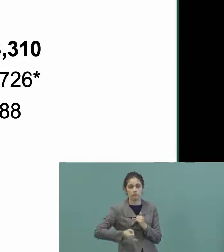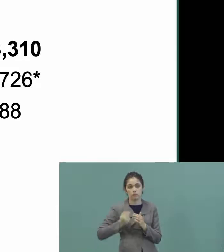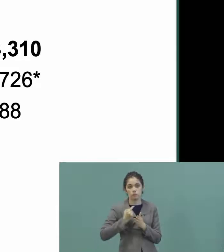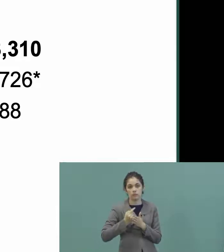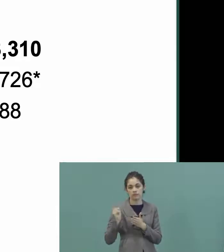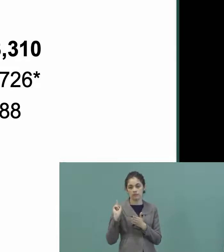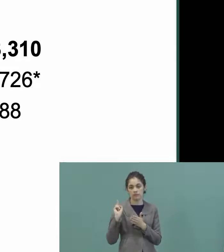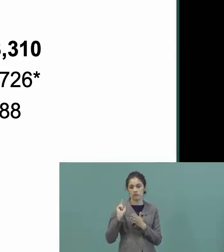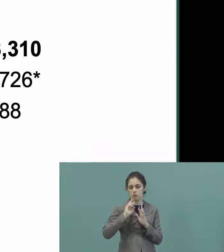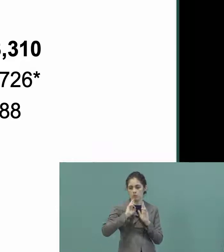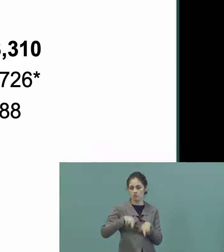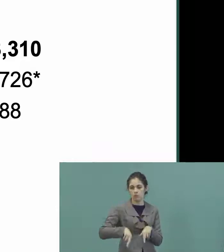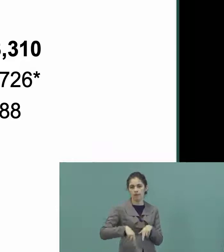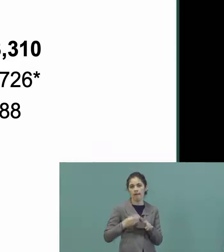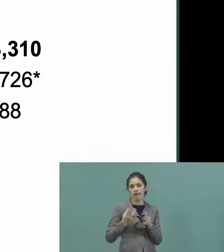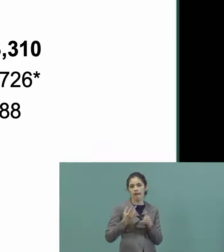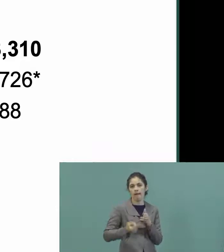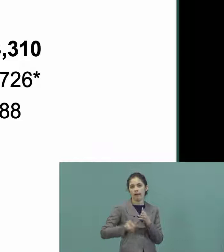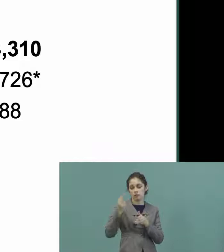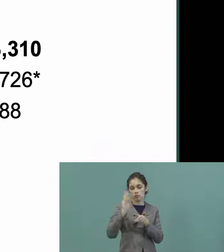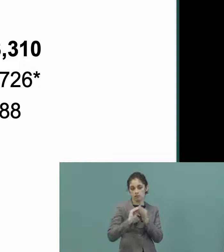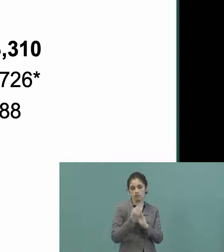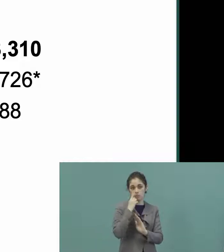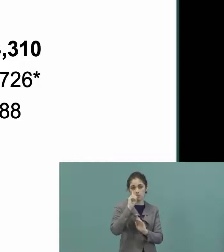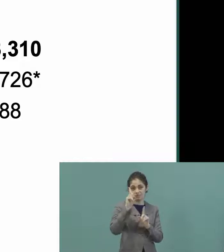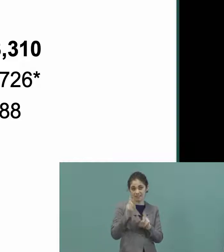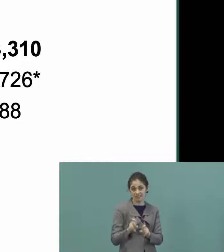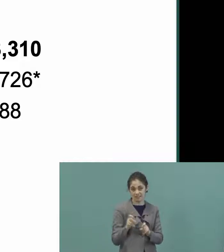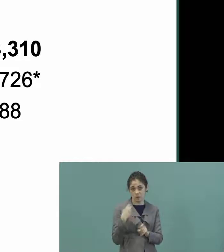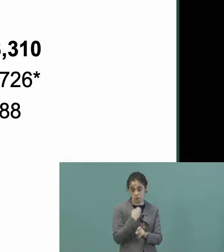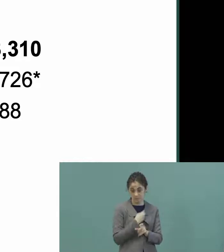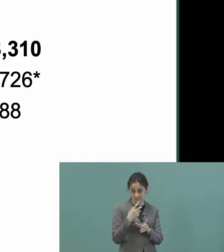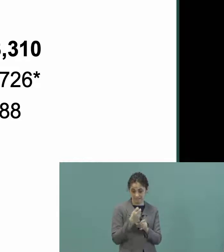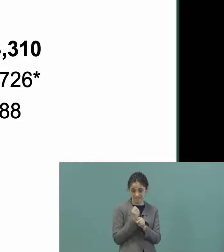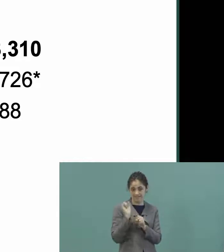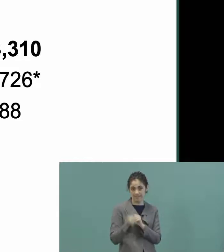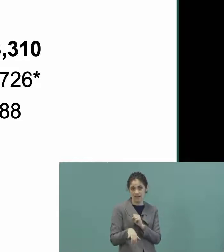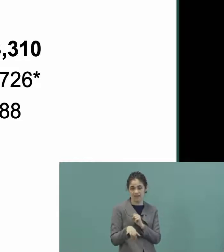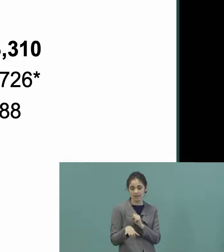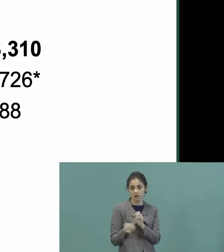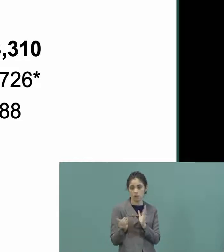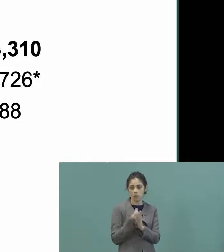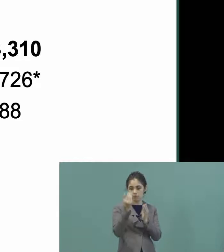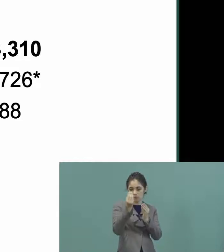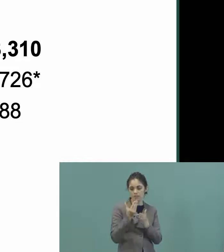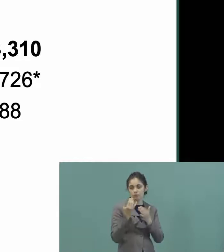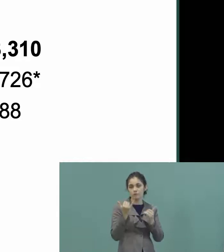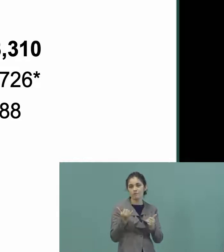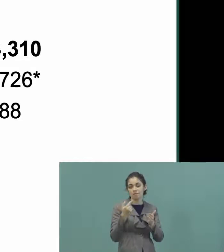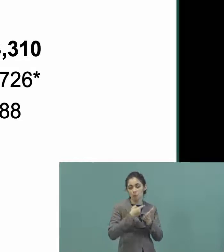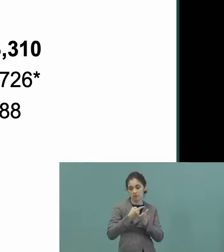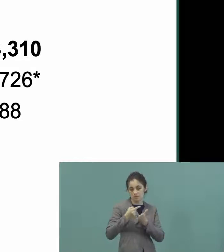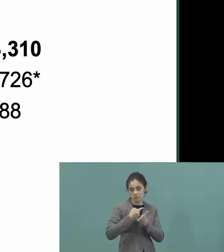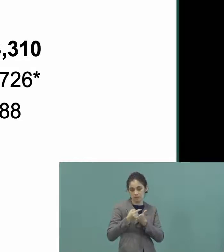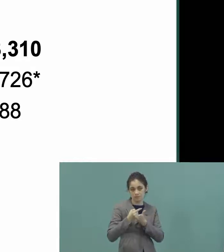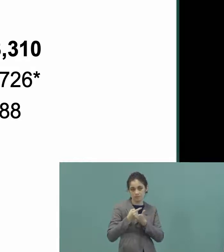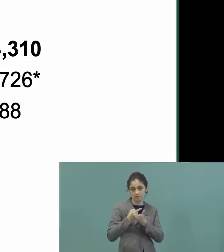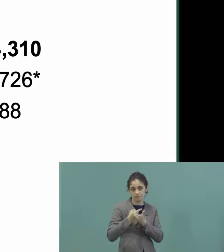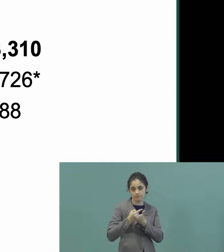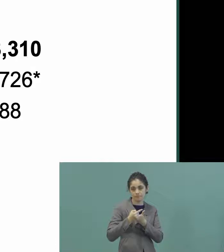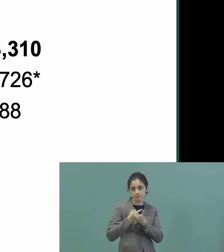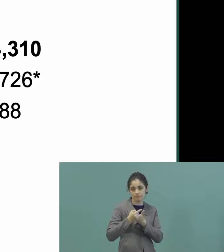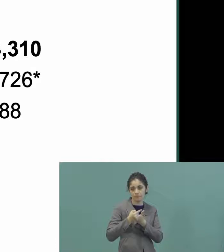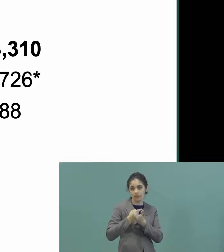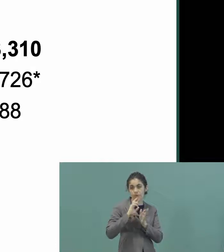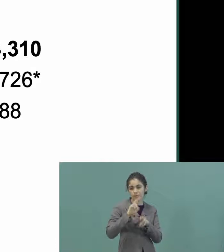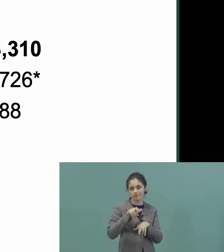had actually reported out a higher number of tests, and when we received new data this week, we realized that that report